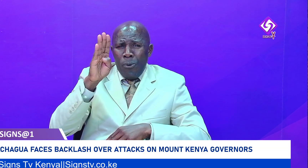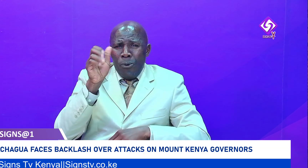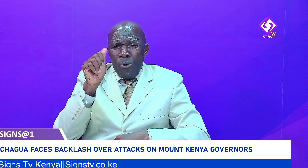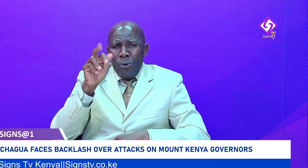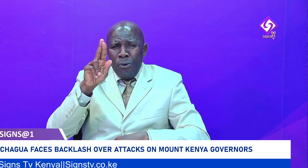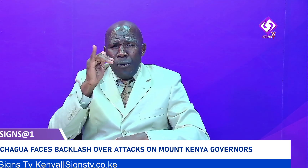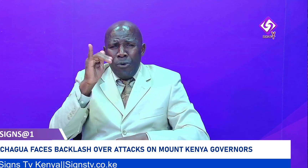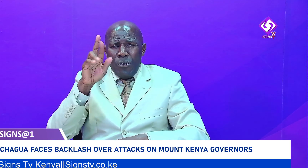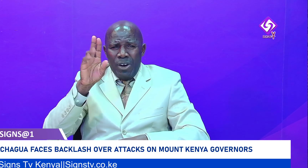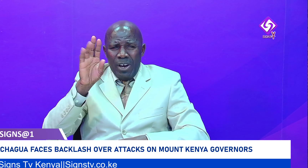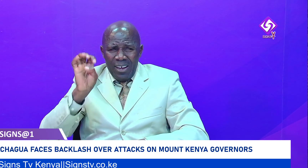While touring